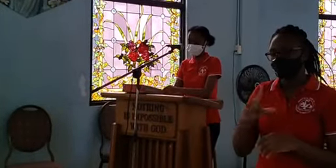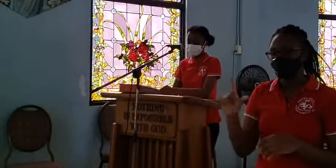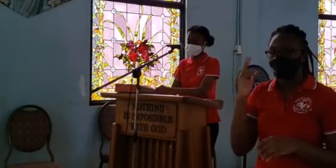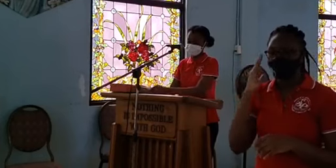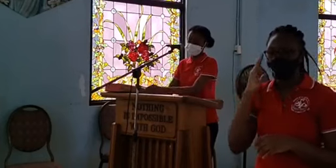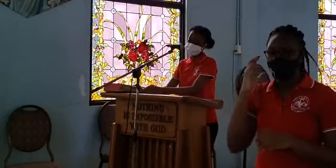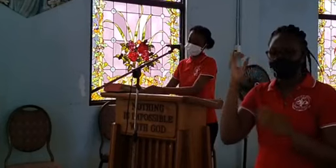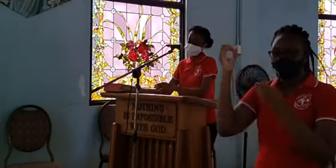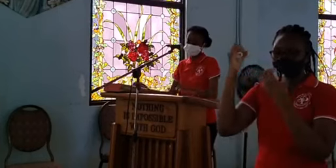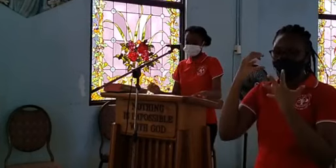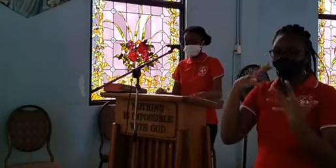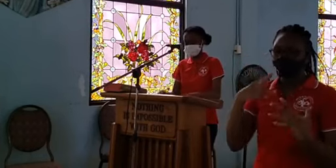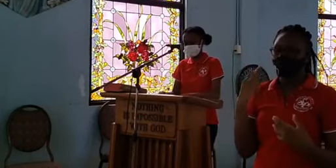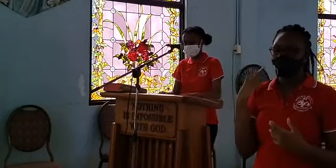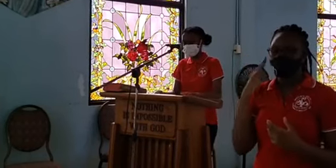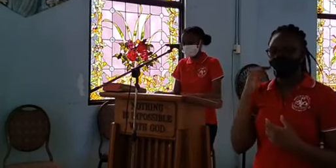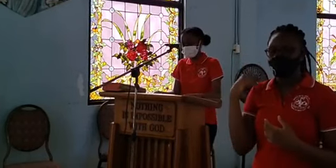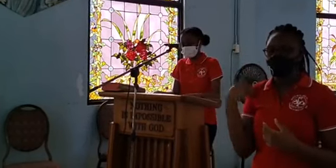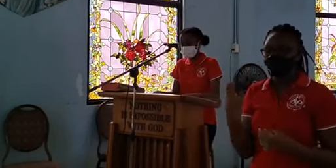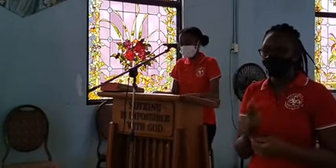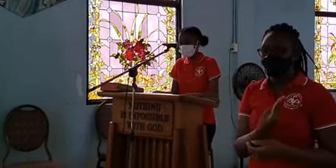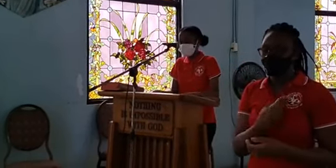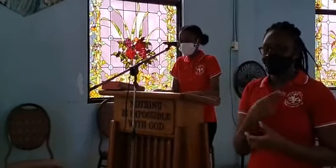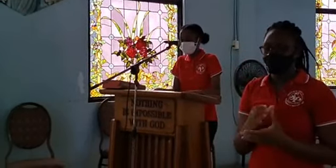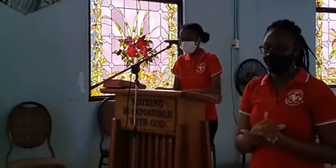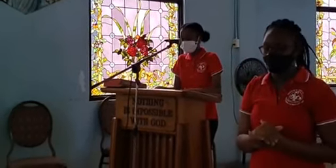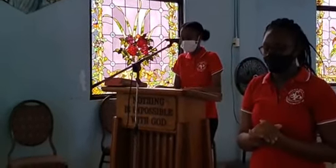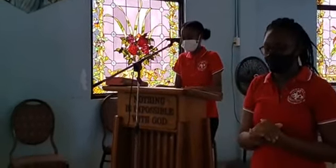Lord, hear us. Lord, graciously hear us.